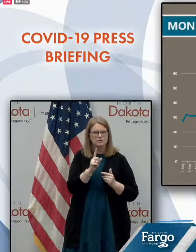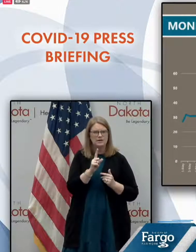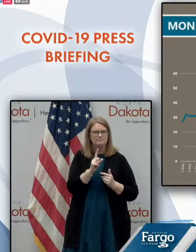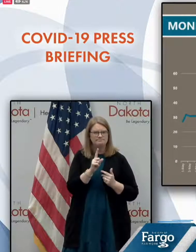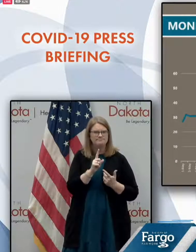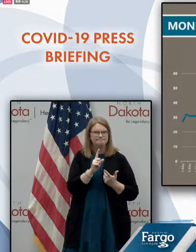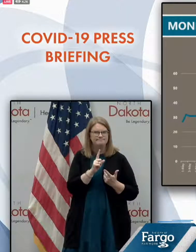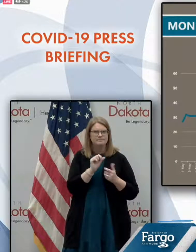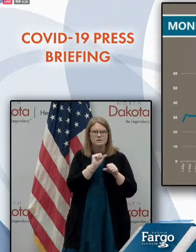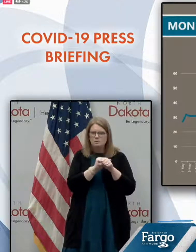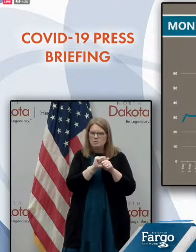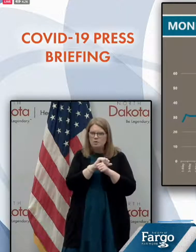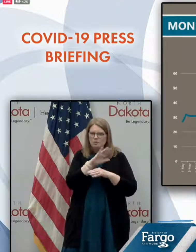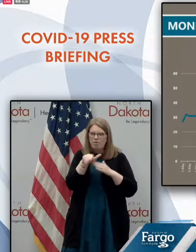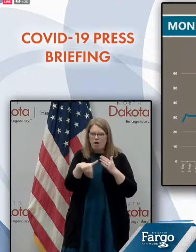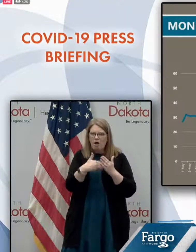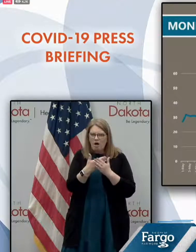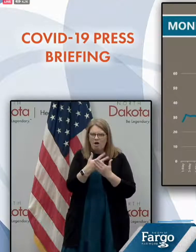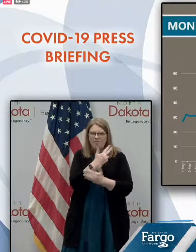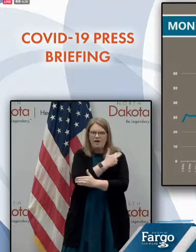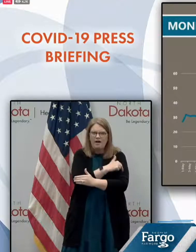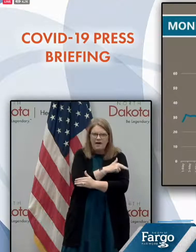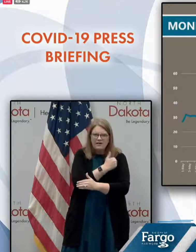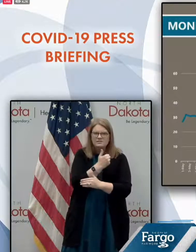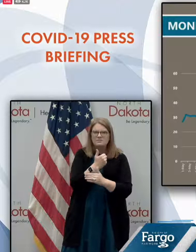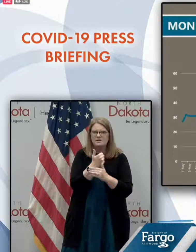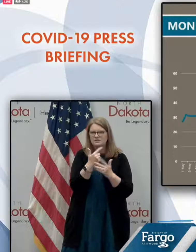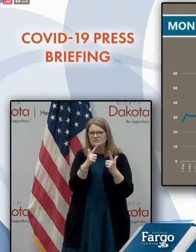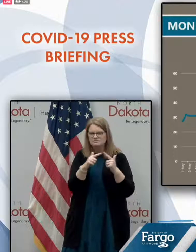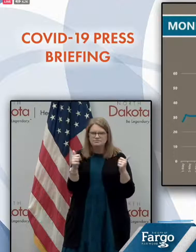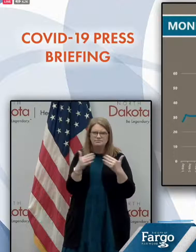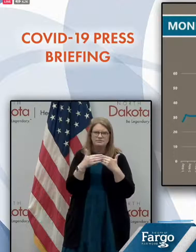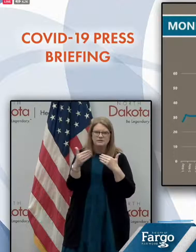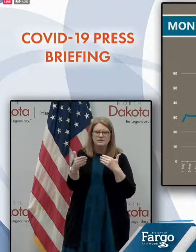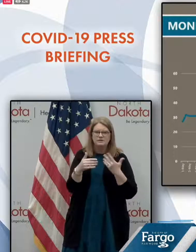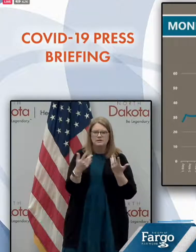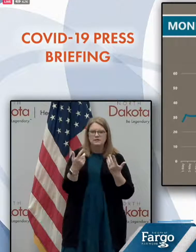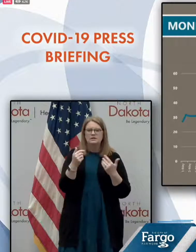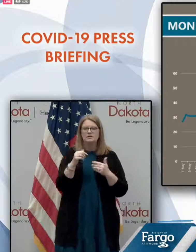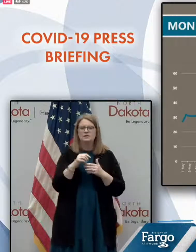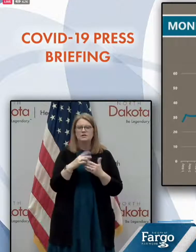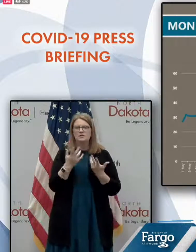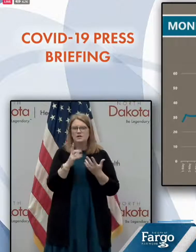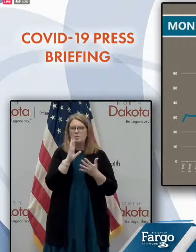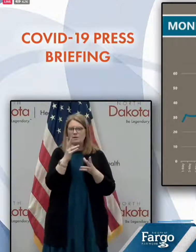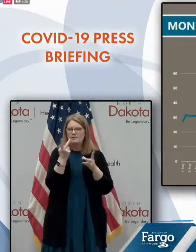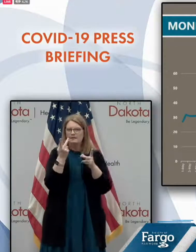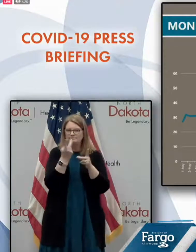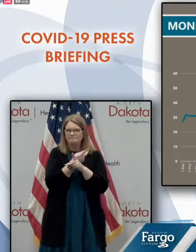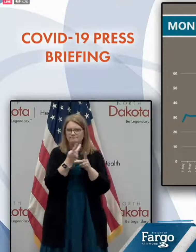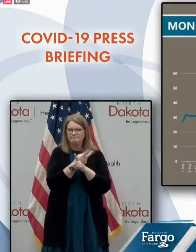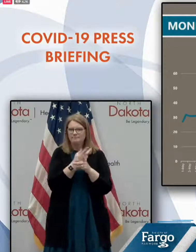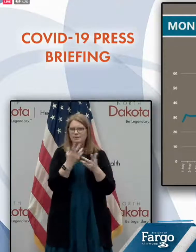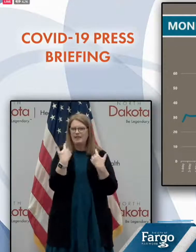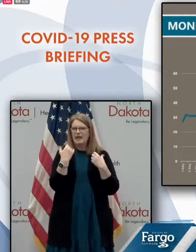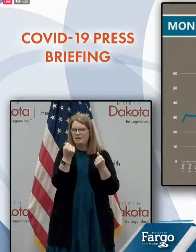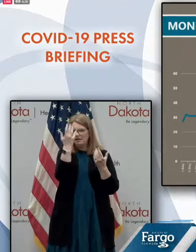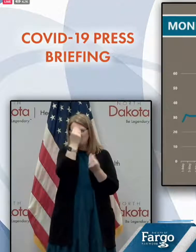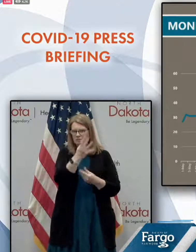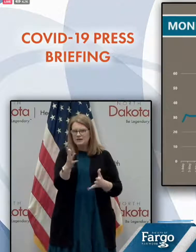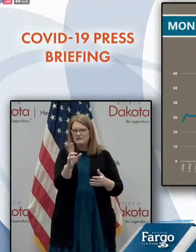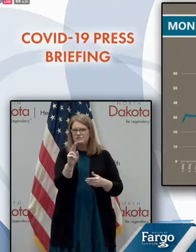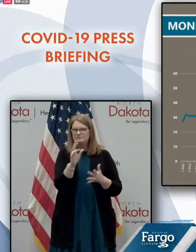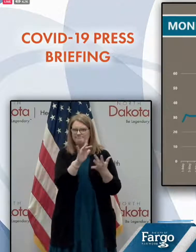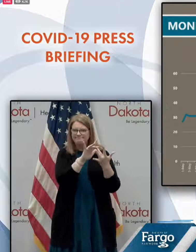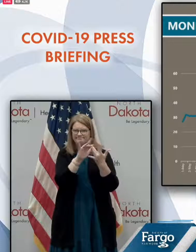with all of these hospitals. Going forward, all hospitalizations will be reconciled daily with the Health Information Network, in addition